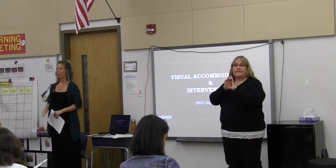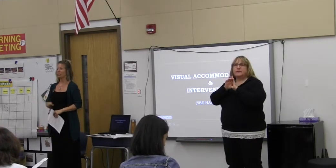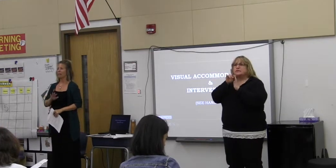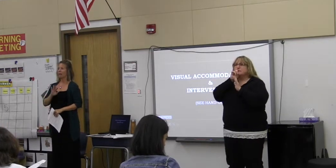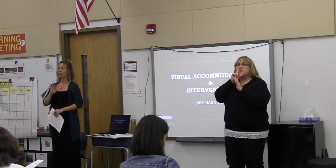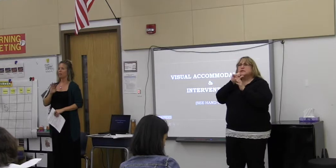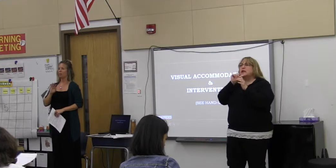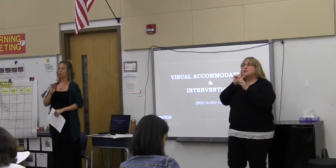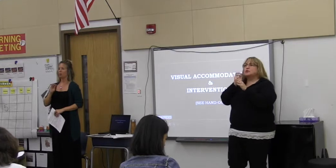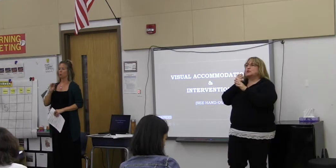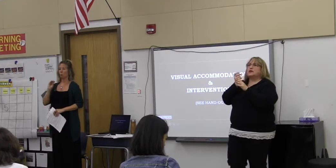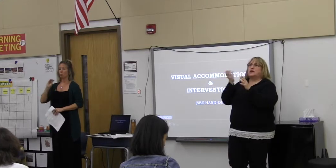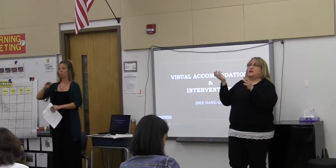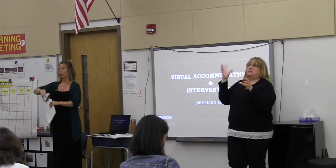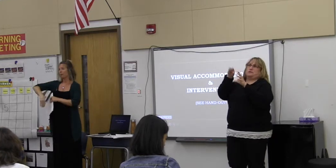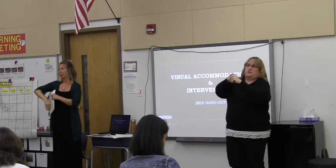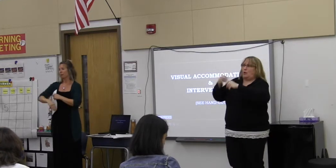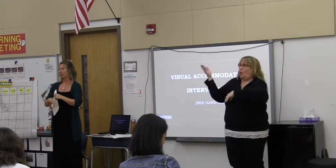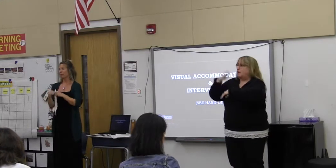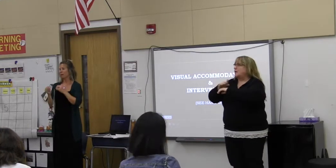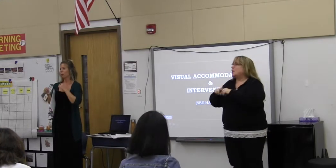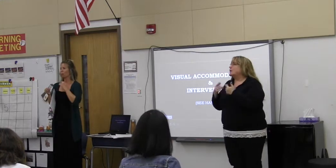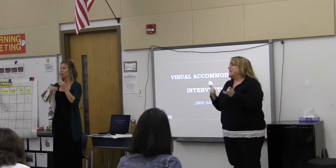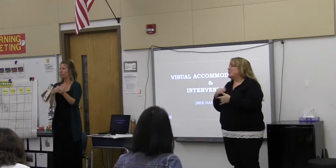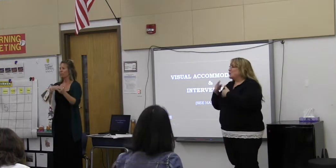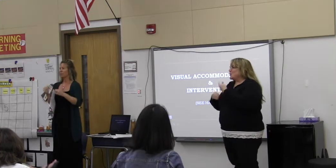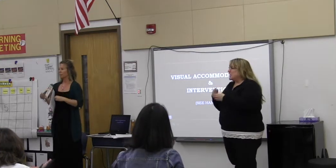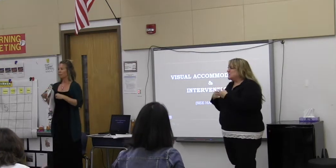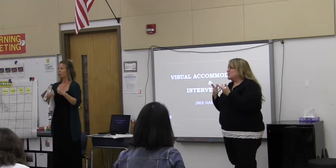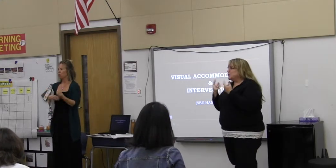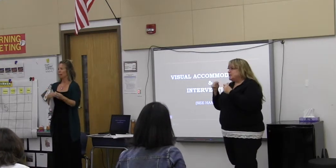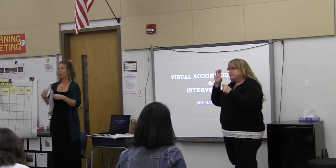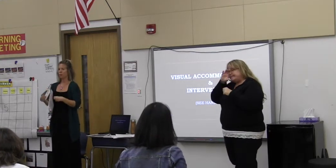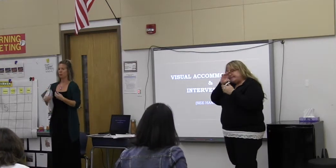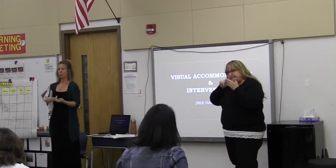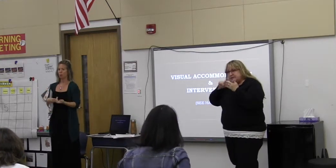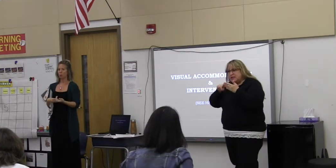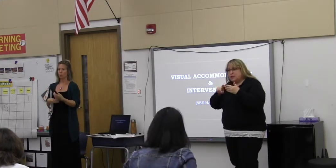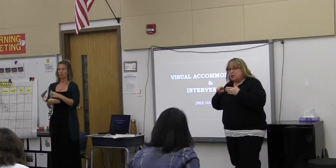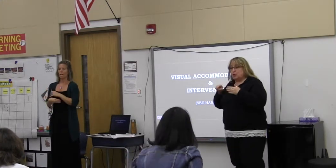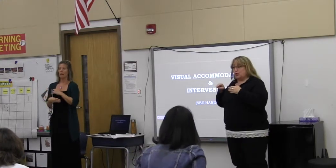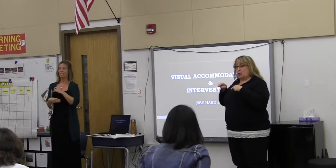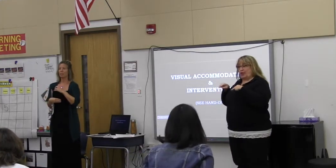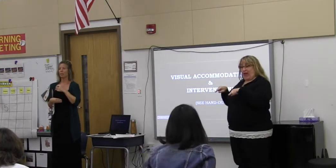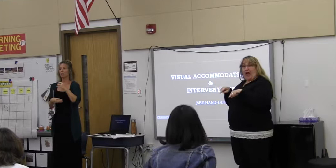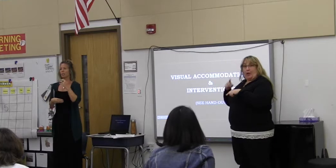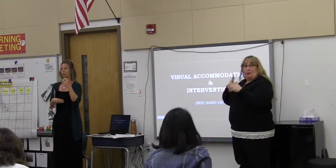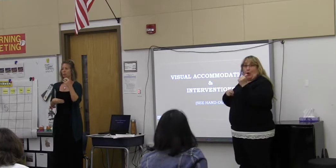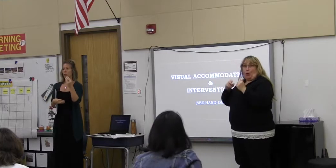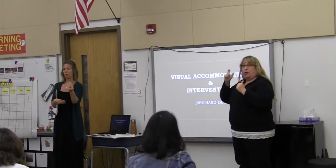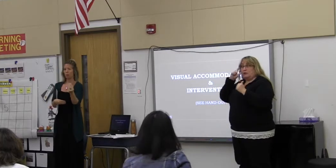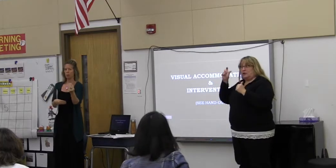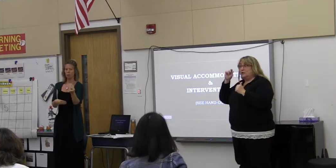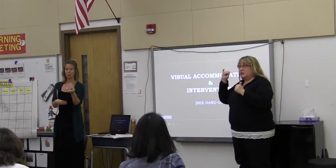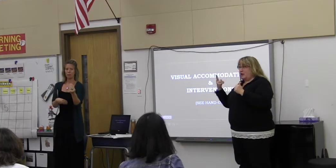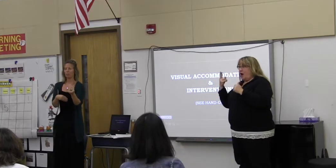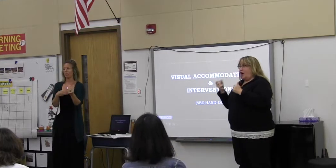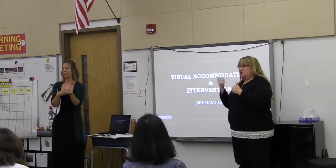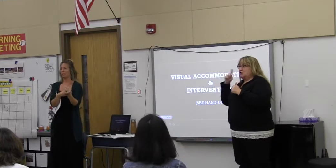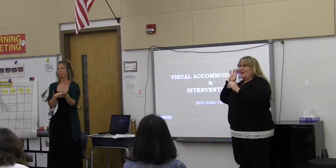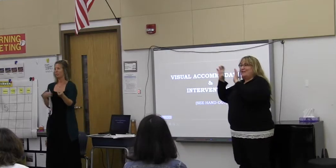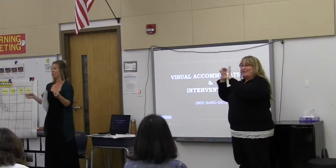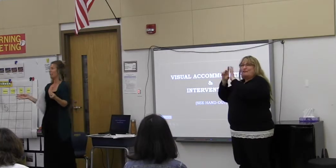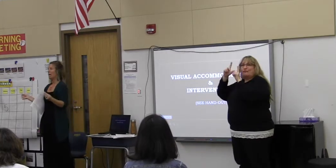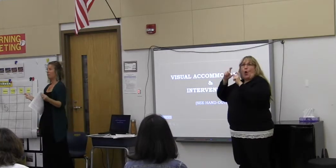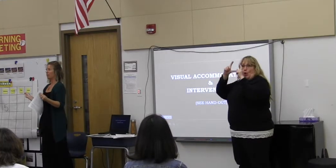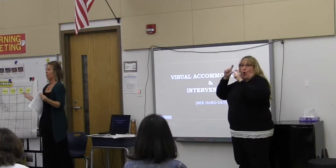their day. We're at the process now where we're looking to see, do they understand photos? And just because they understand one photo doesn't mean